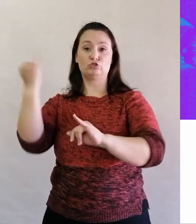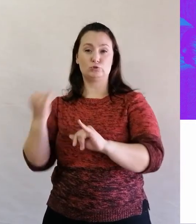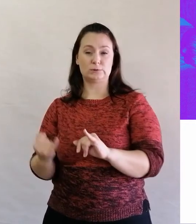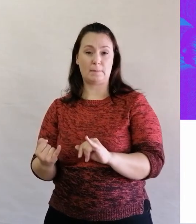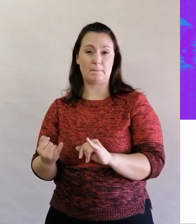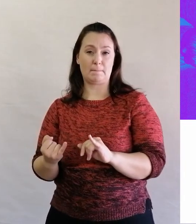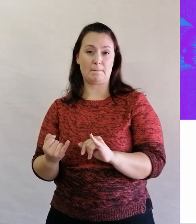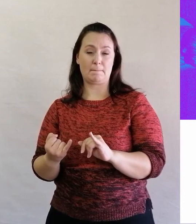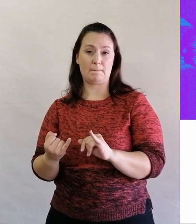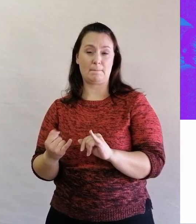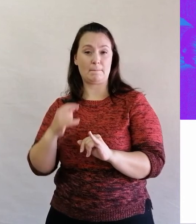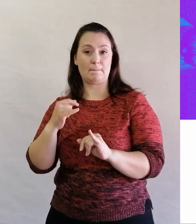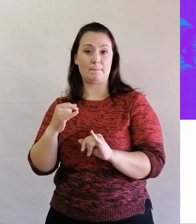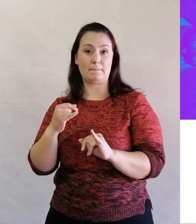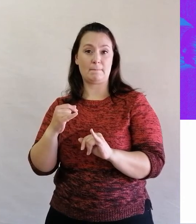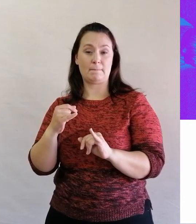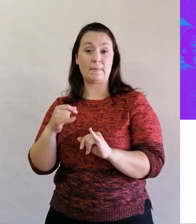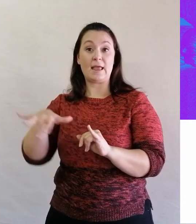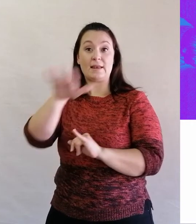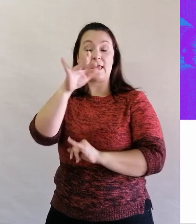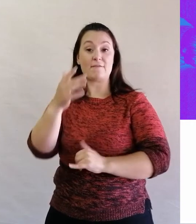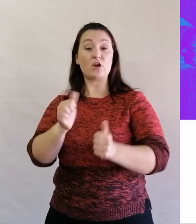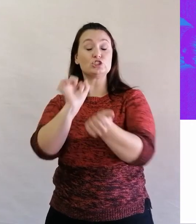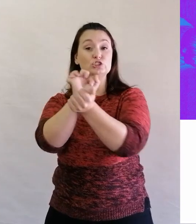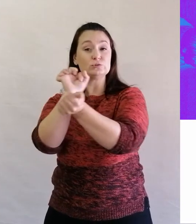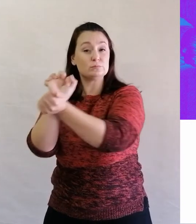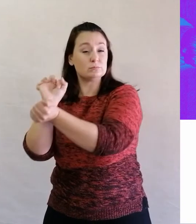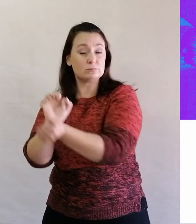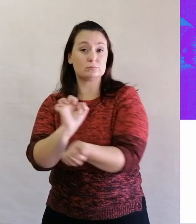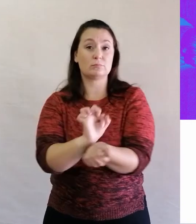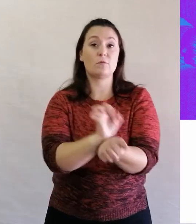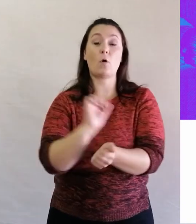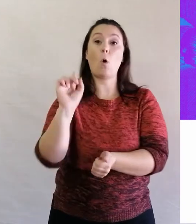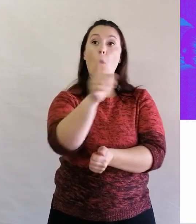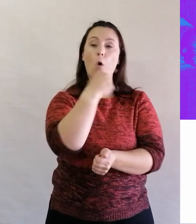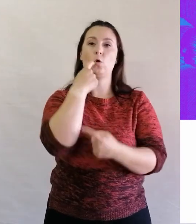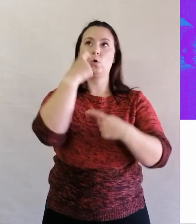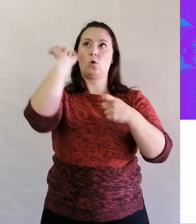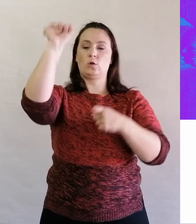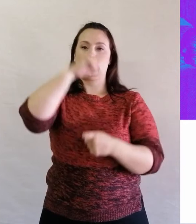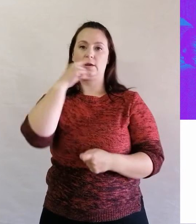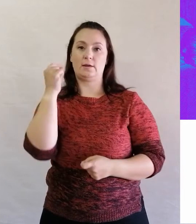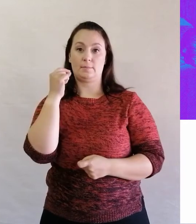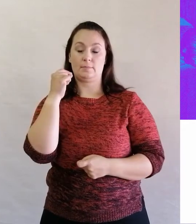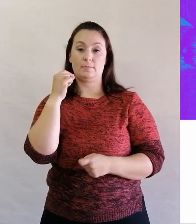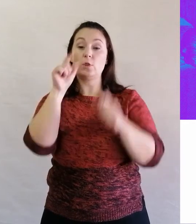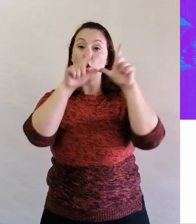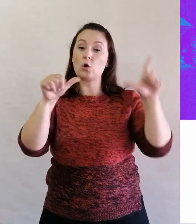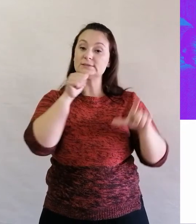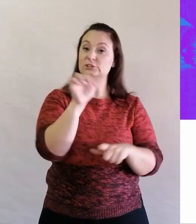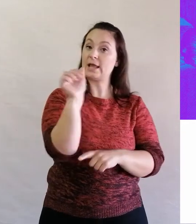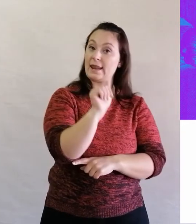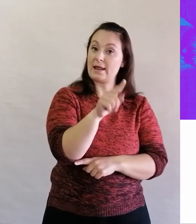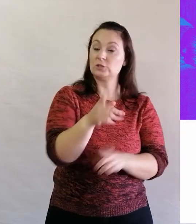And here he has authority from the chief priests to bind all who call on your name." But the Lord said to him, "Go, for he